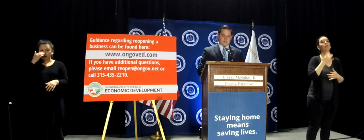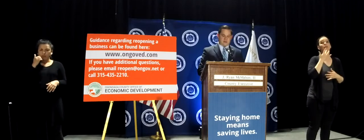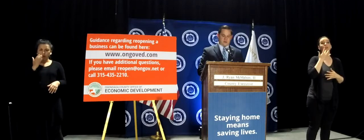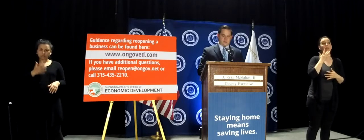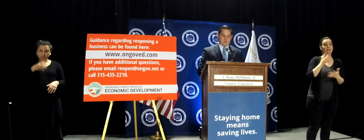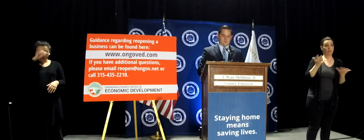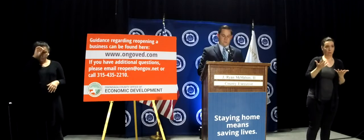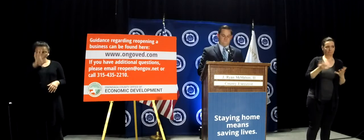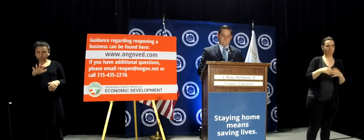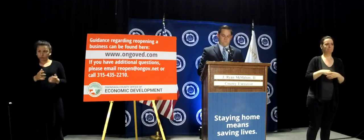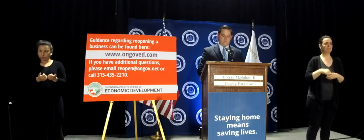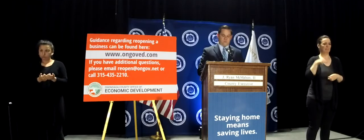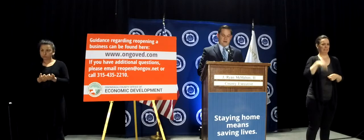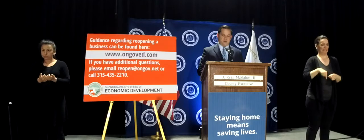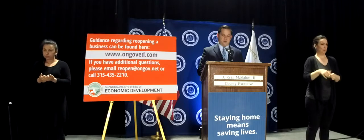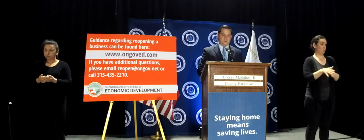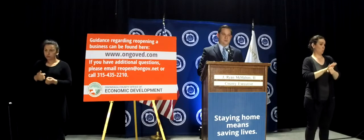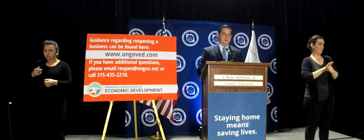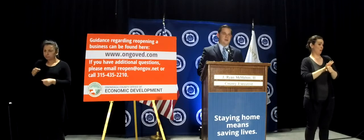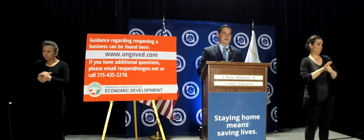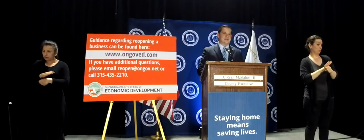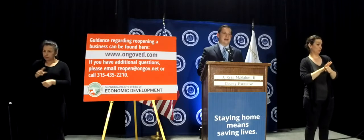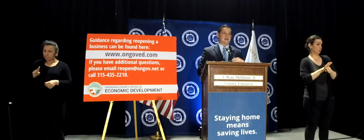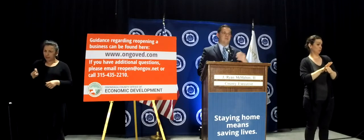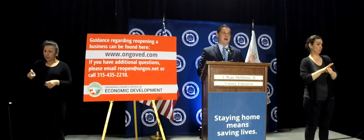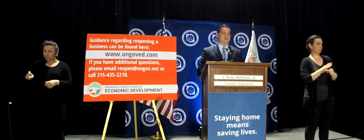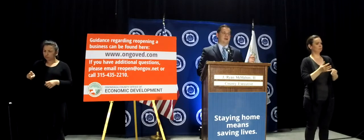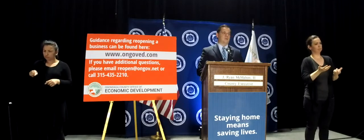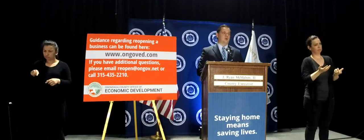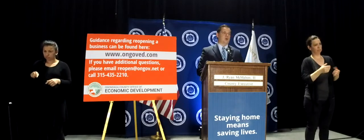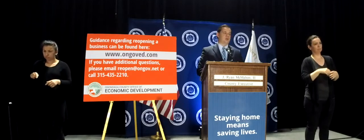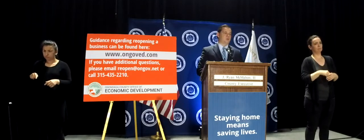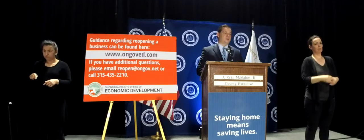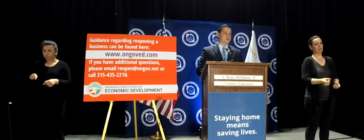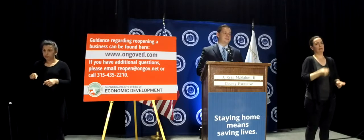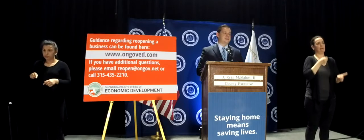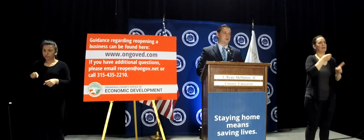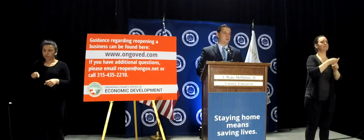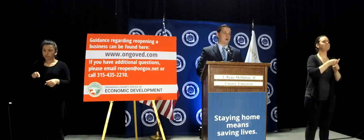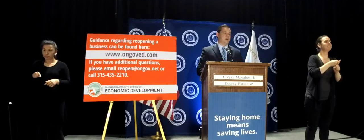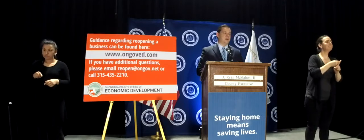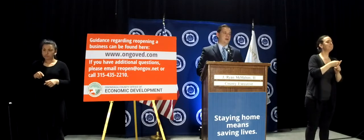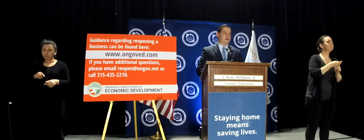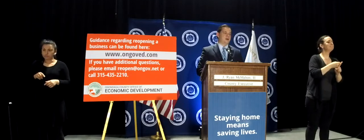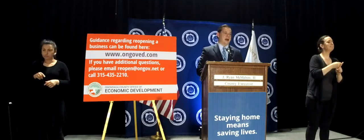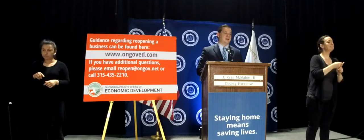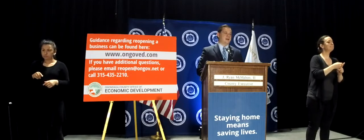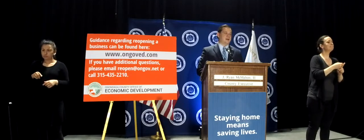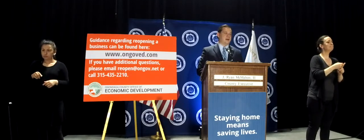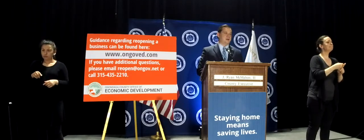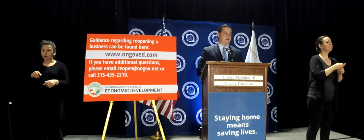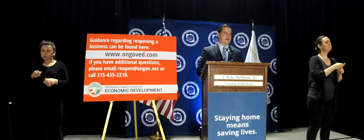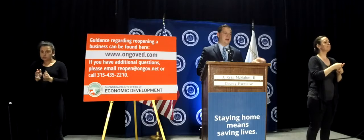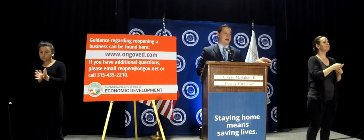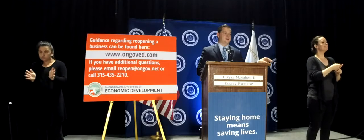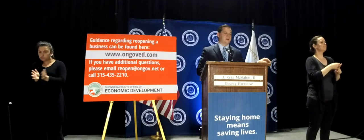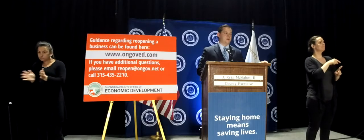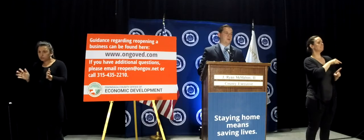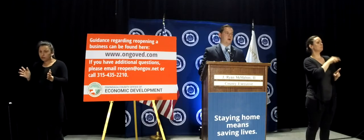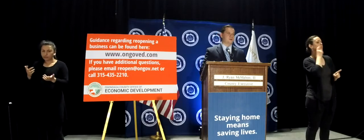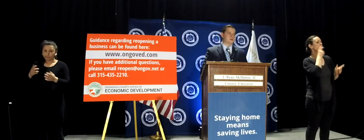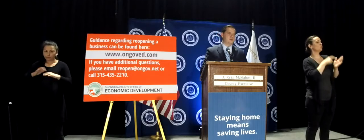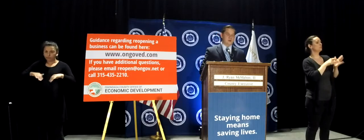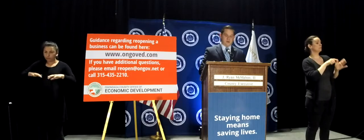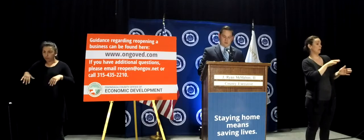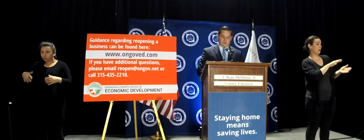this virus, for many reasons, has not impacted our minority communities the same way here in Onondaga County that it has in